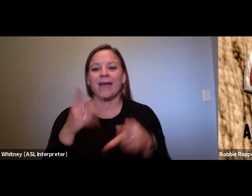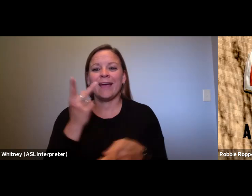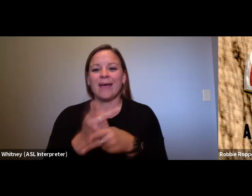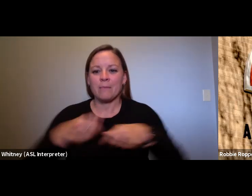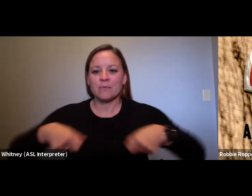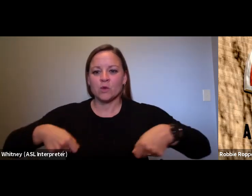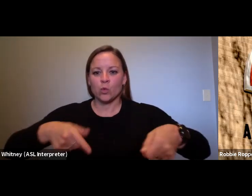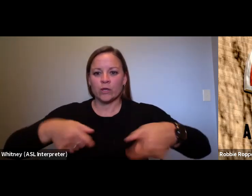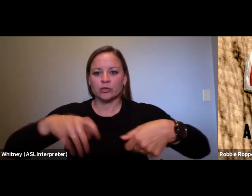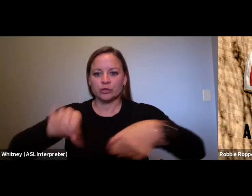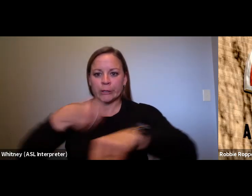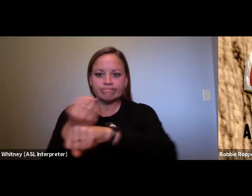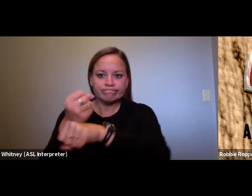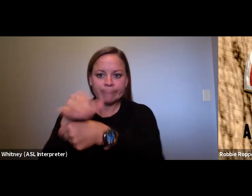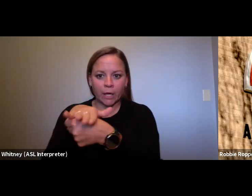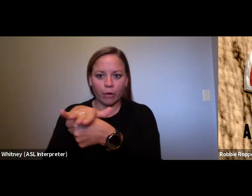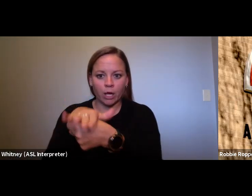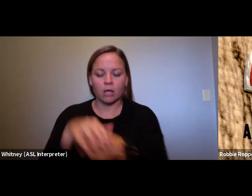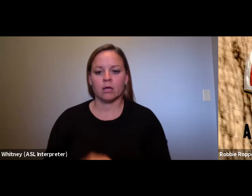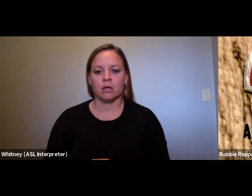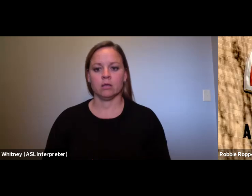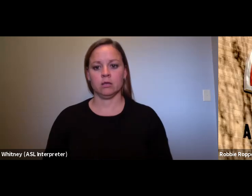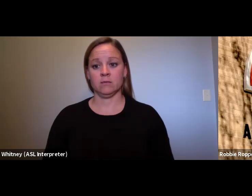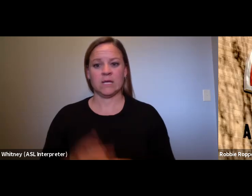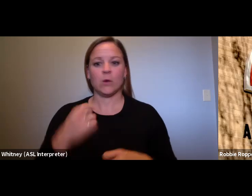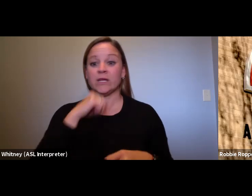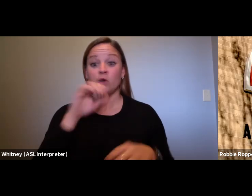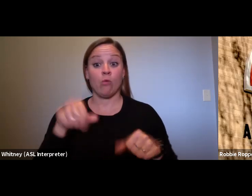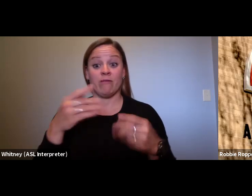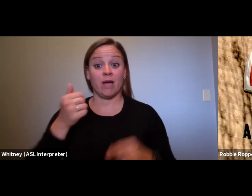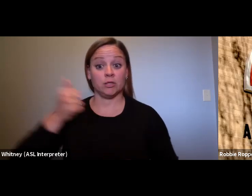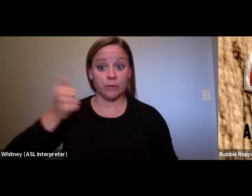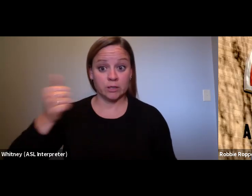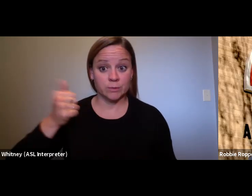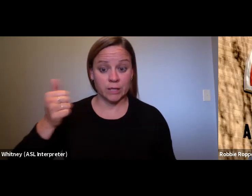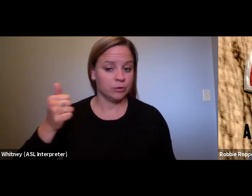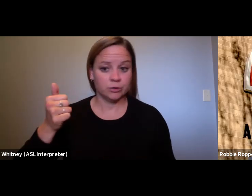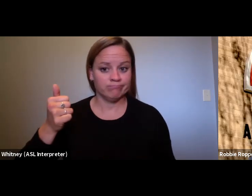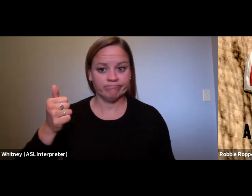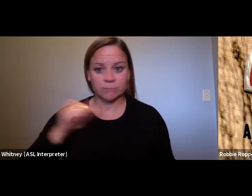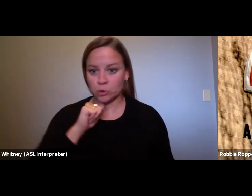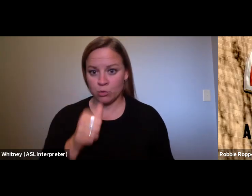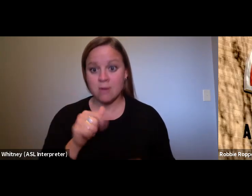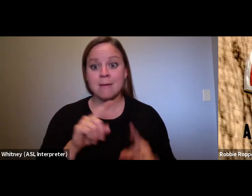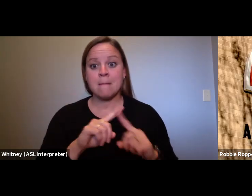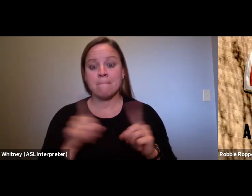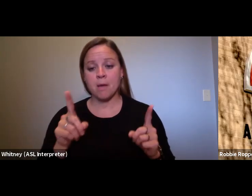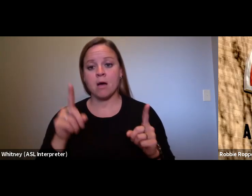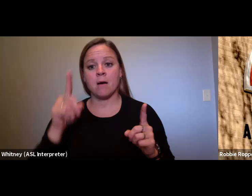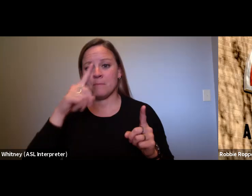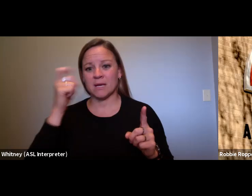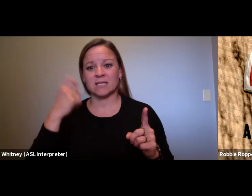wheelchair securement area. We don't provide transportation for our consumers, but by having